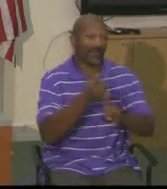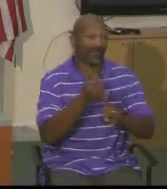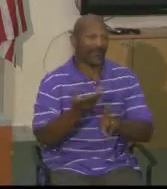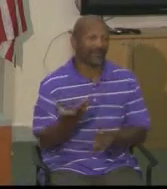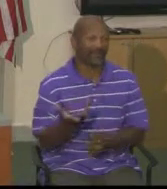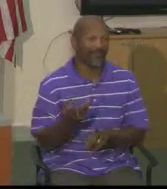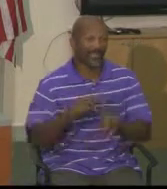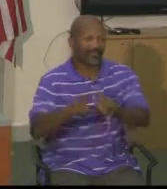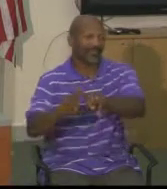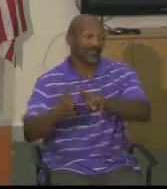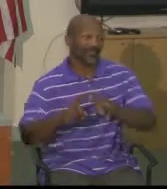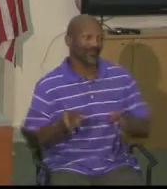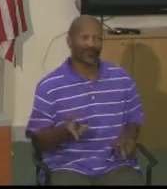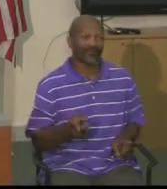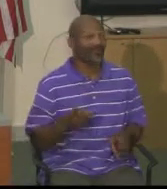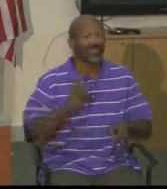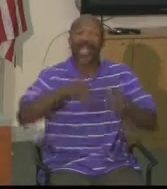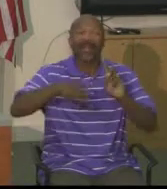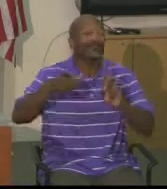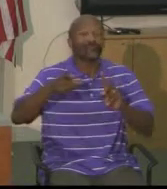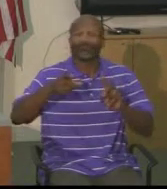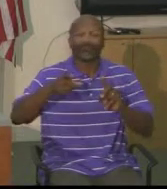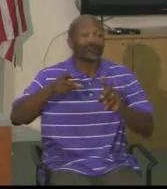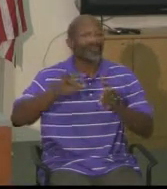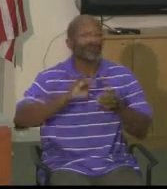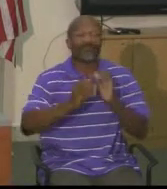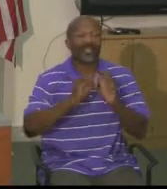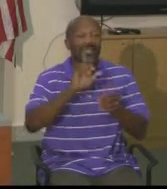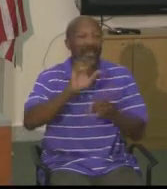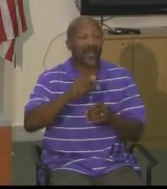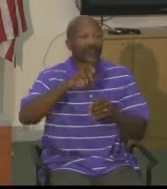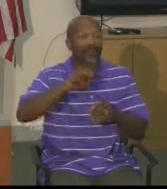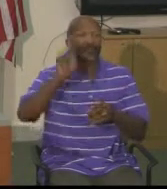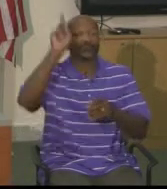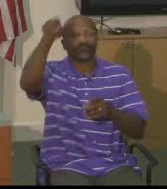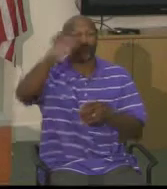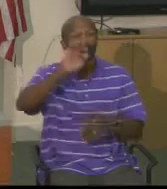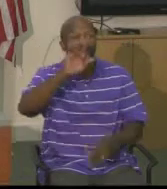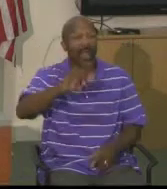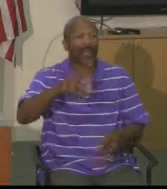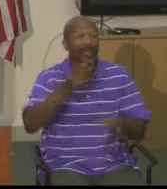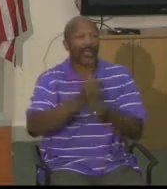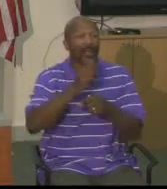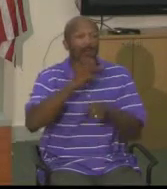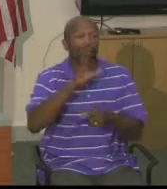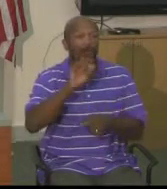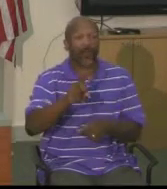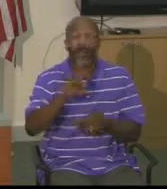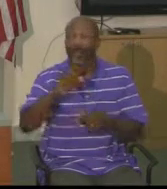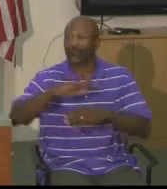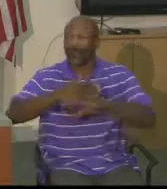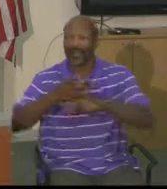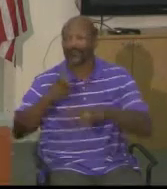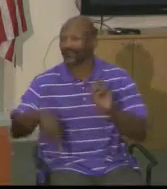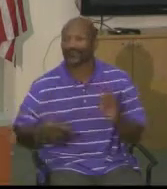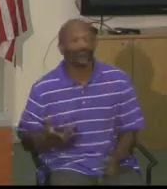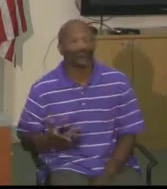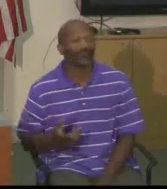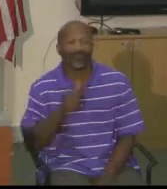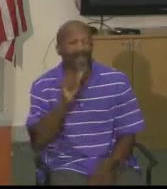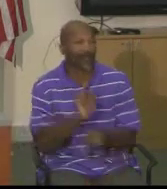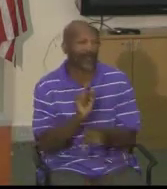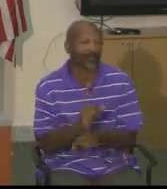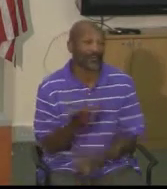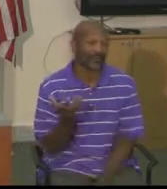itself. You can't fix a laptop by going to Fry's and getting a laptop motherboard. It doesn't work.